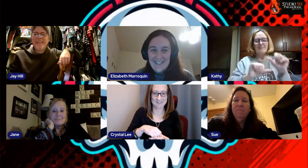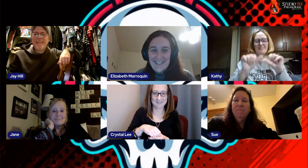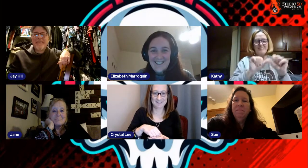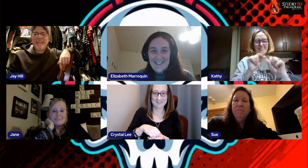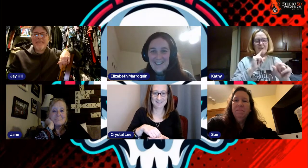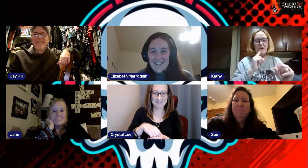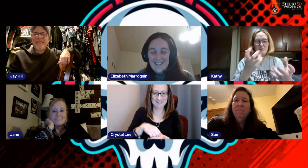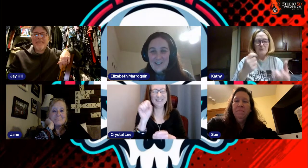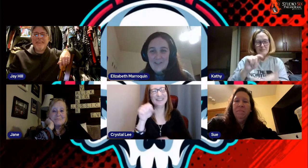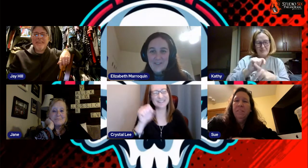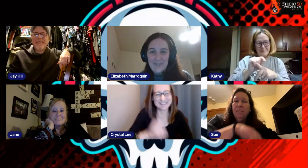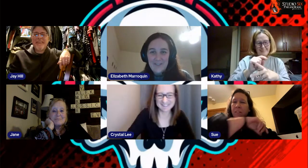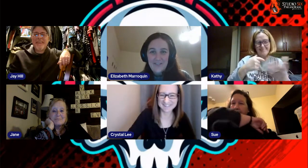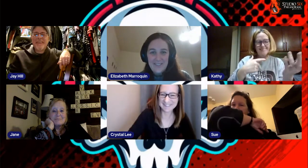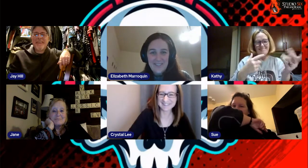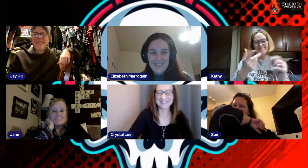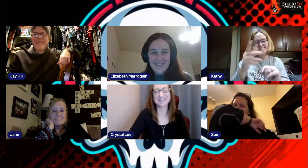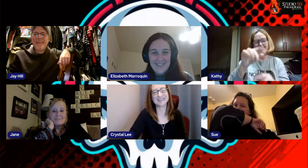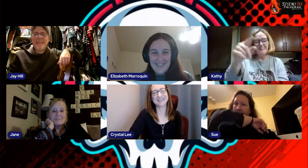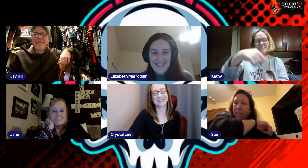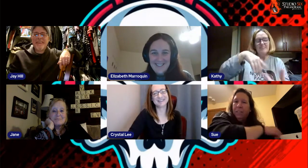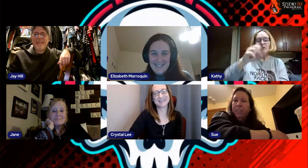That's what I thought.